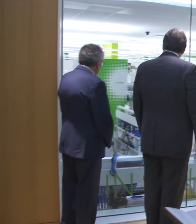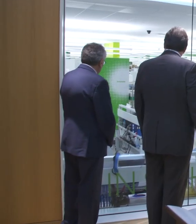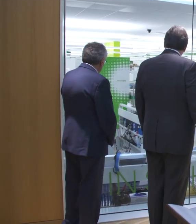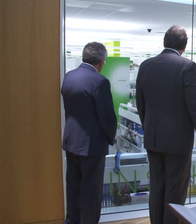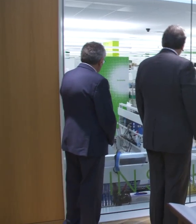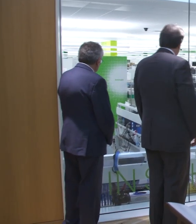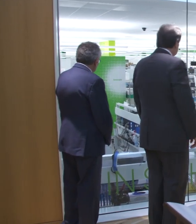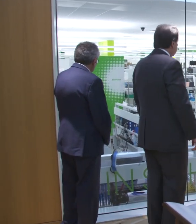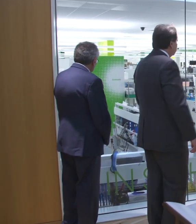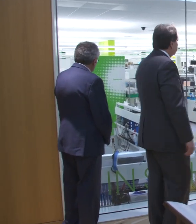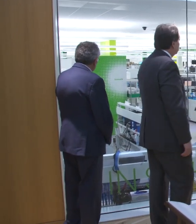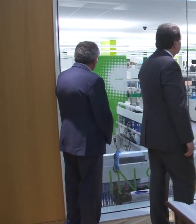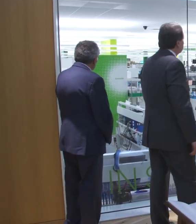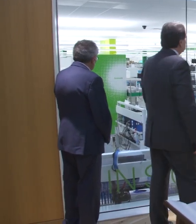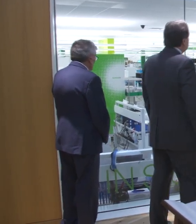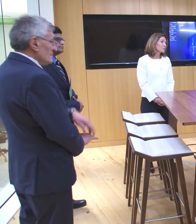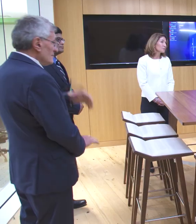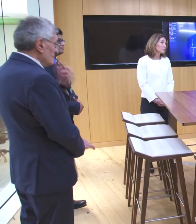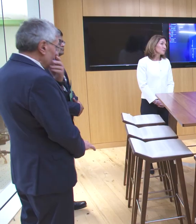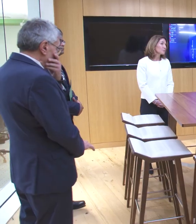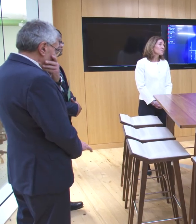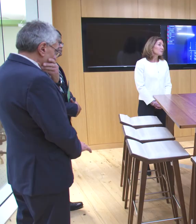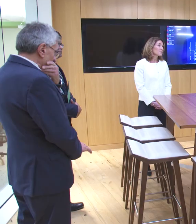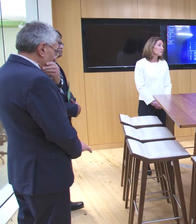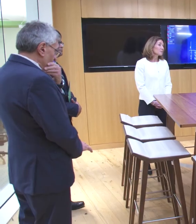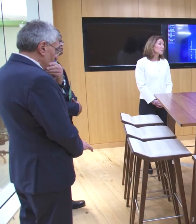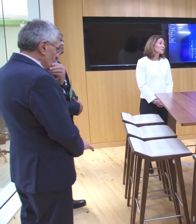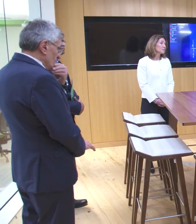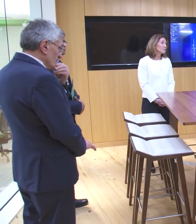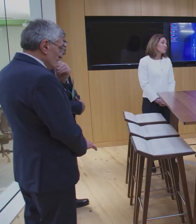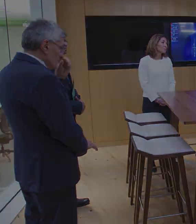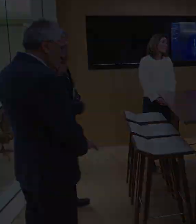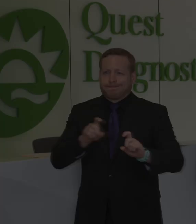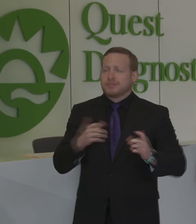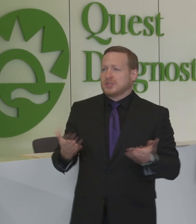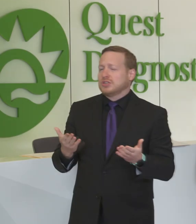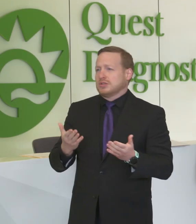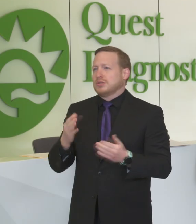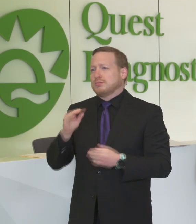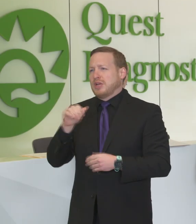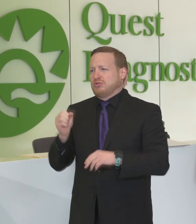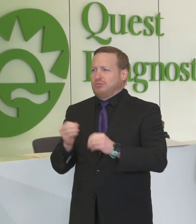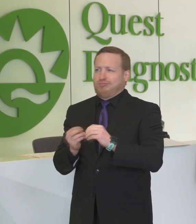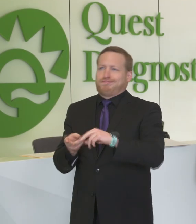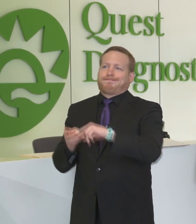that takes place on a daily basis here in the Commonwealth of Massachusetts.